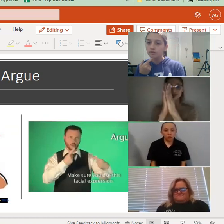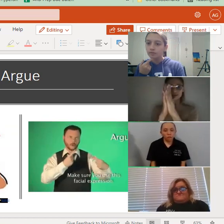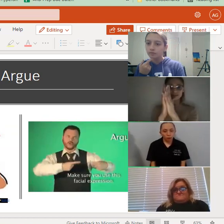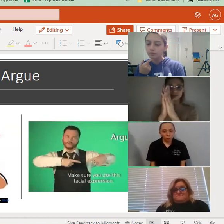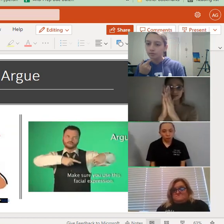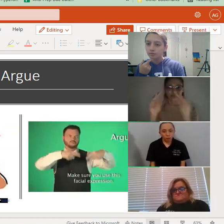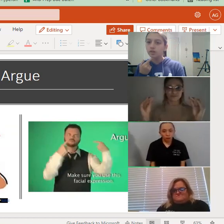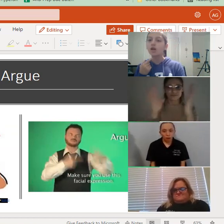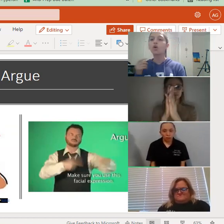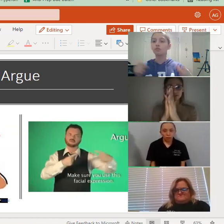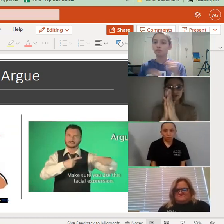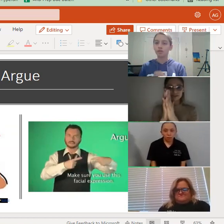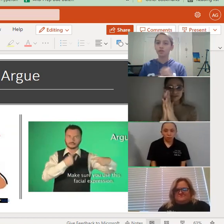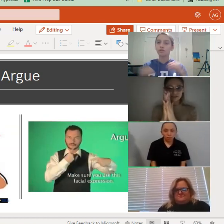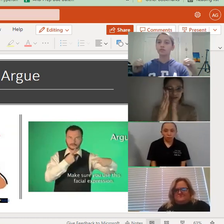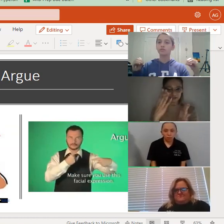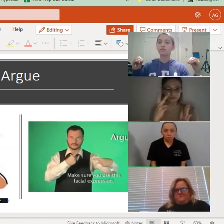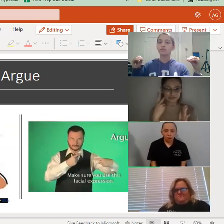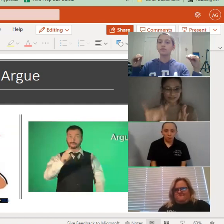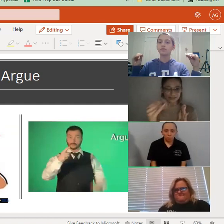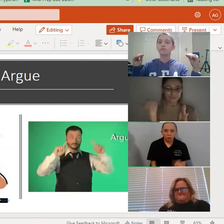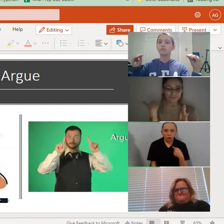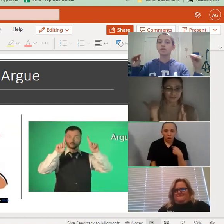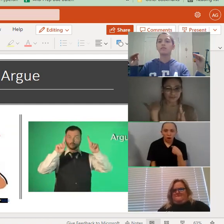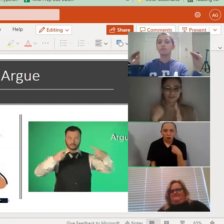this is fight, and this is,